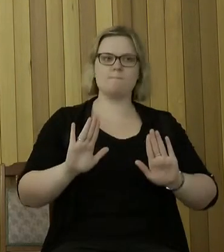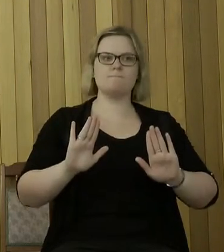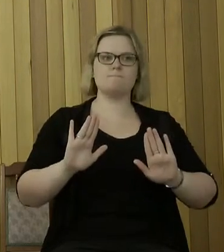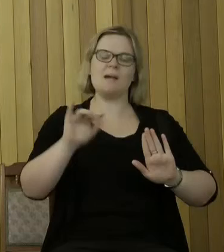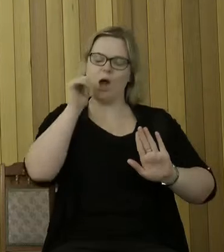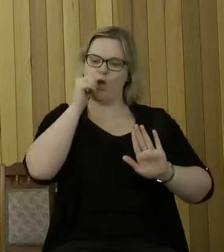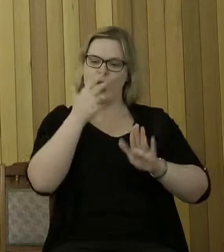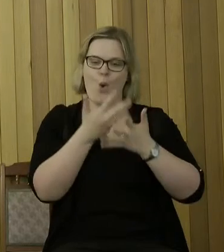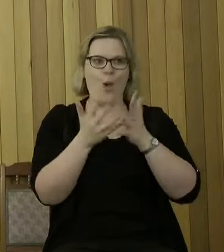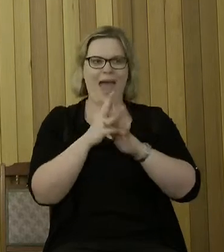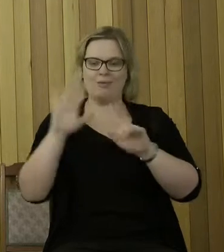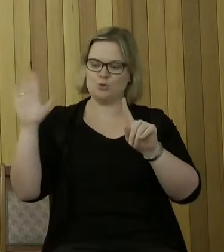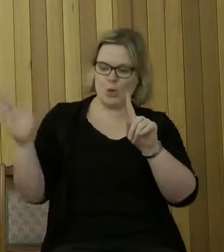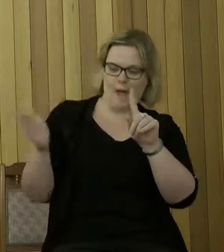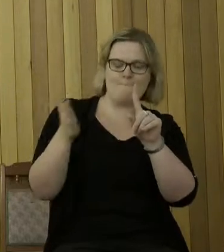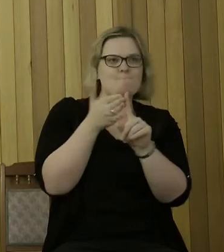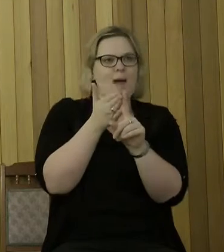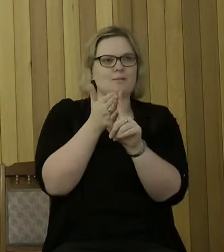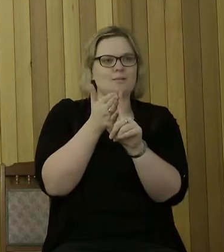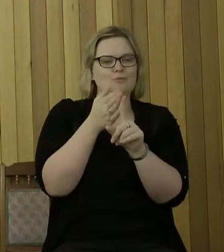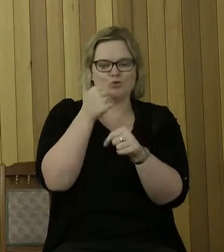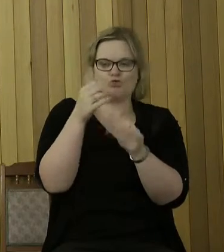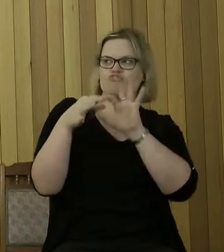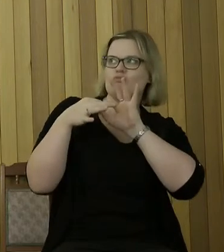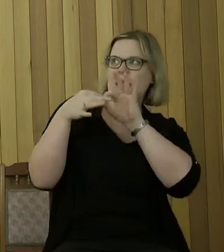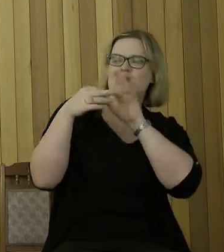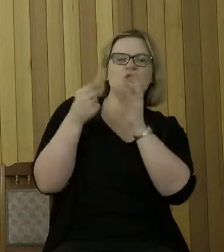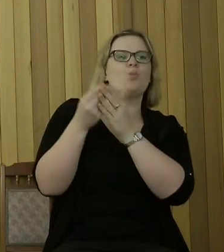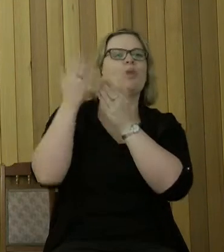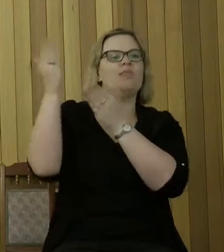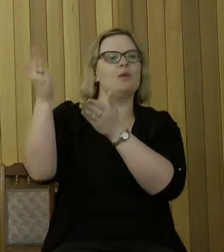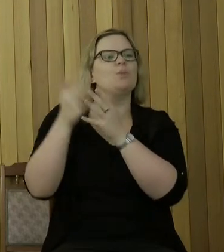back to that relationship with you.